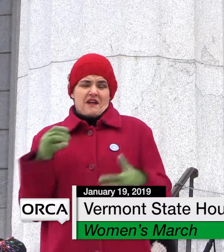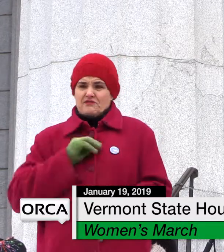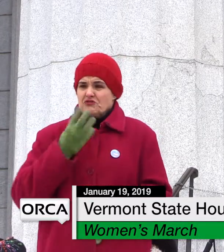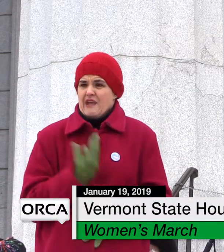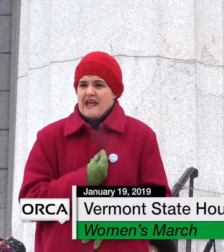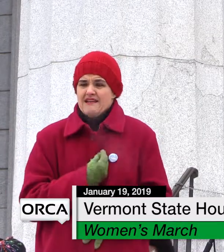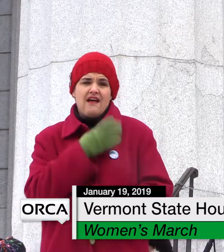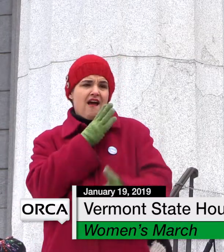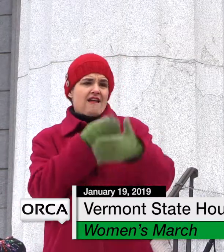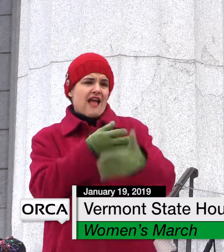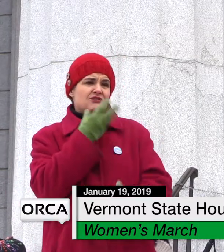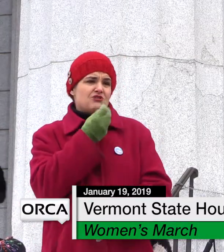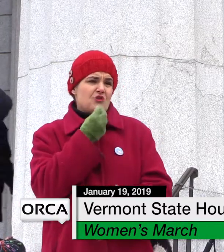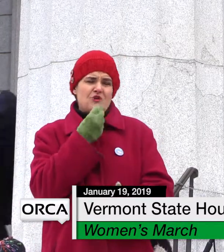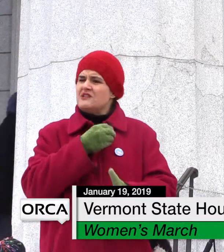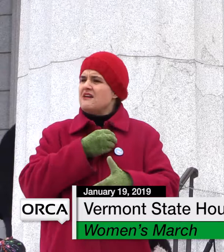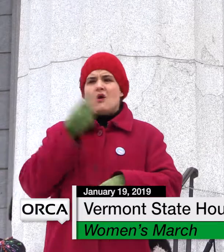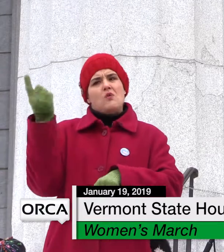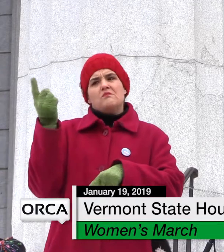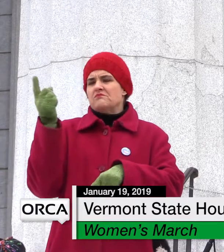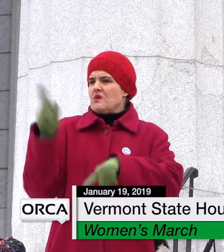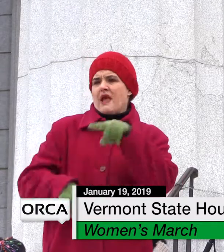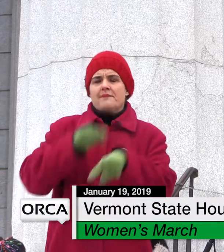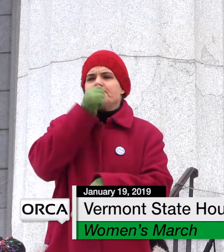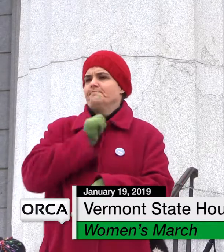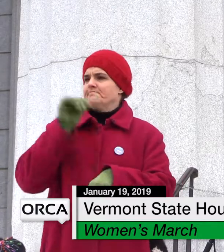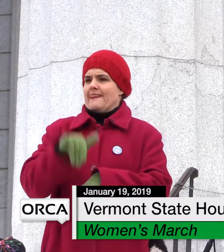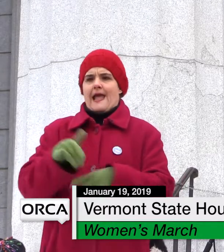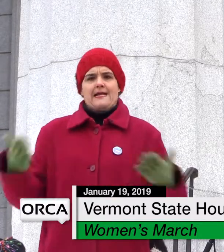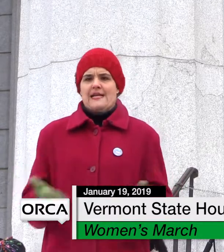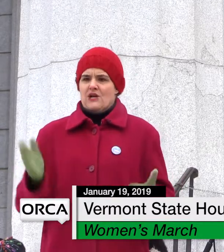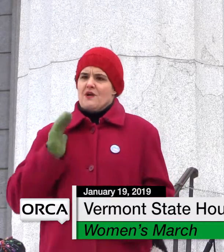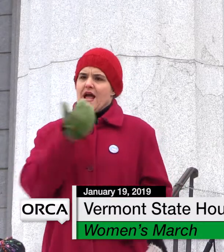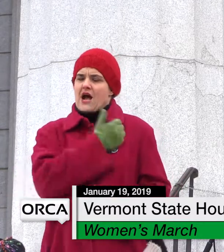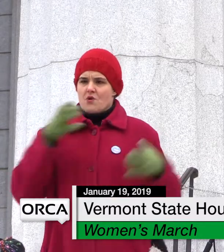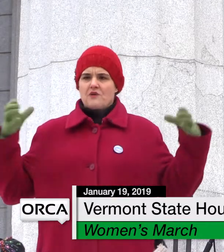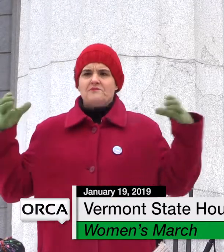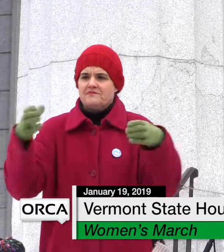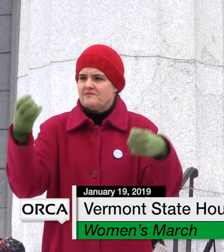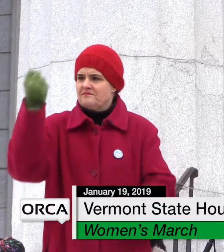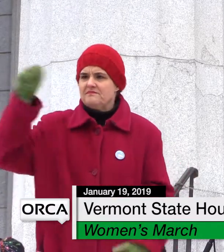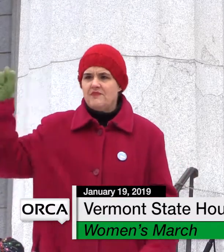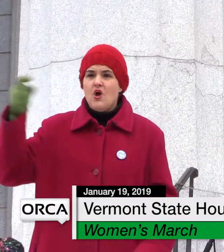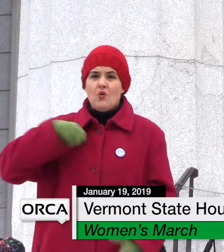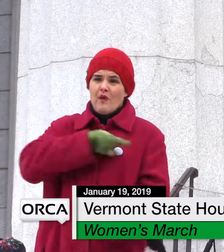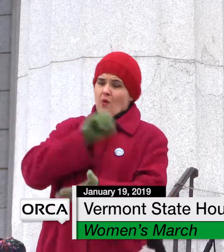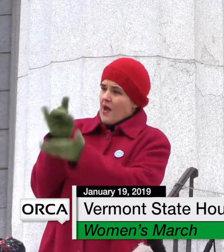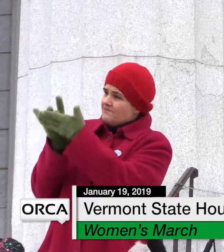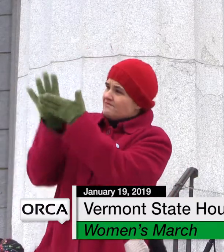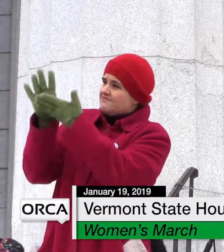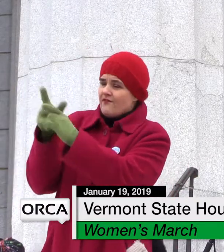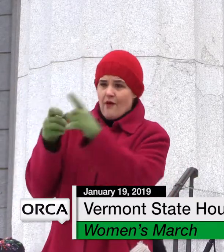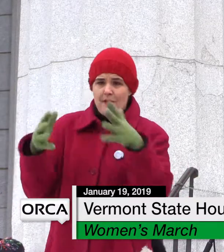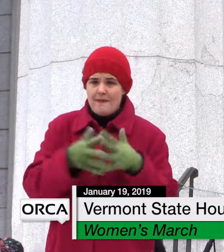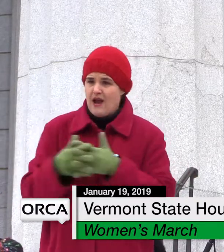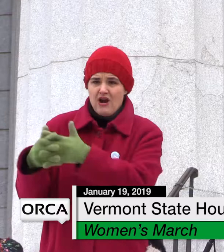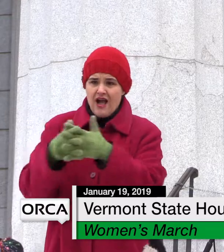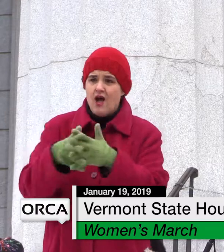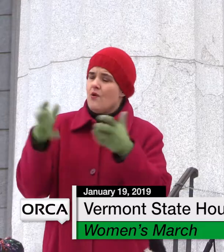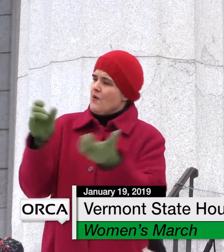this movement, because we want no place for it in America and we want no place for it in the world.